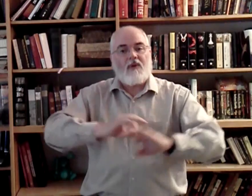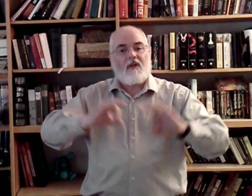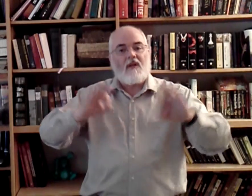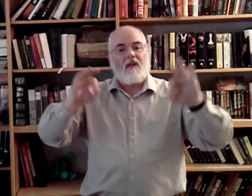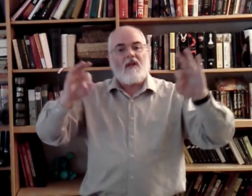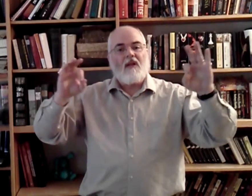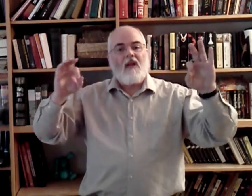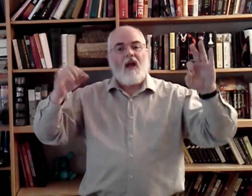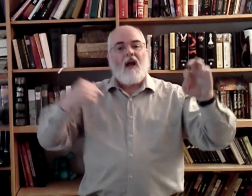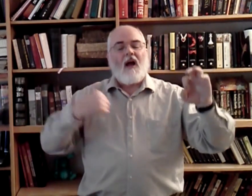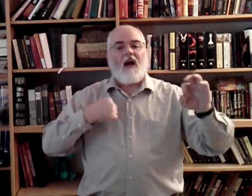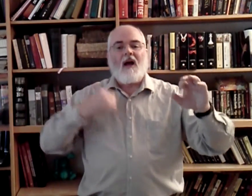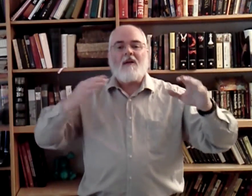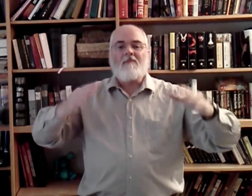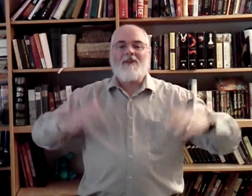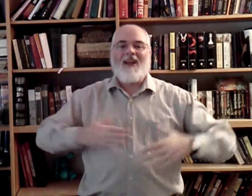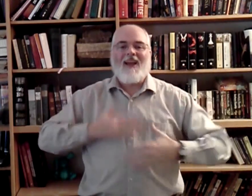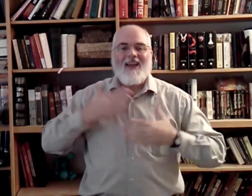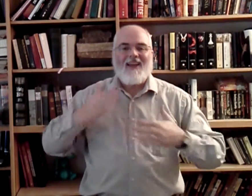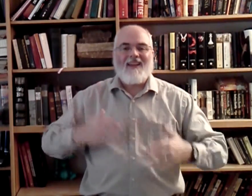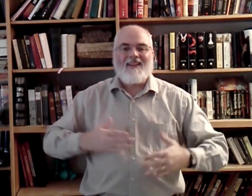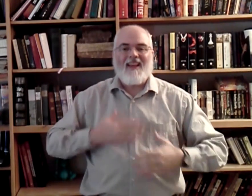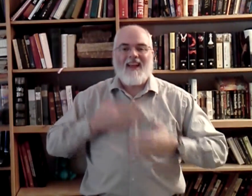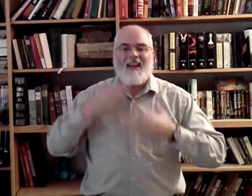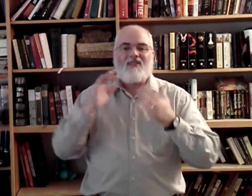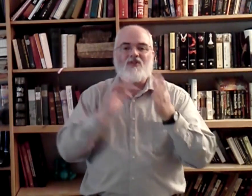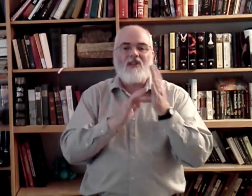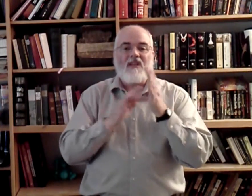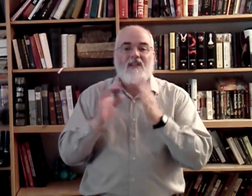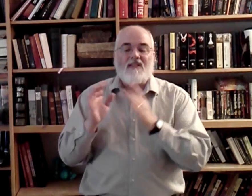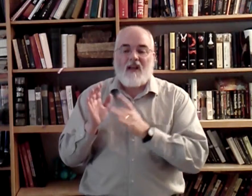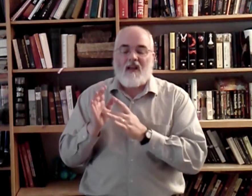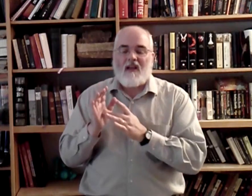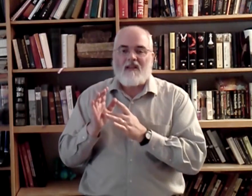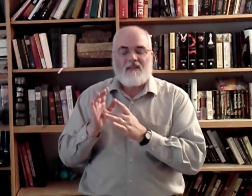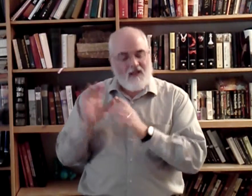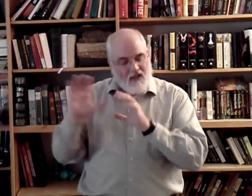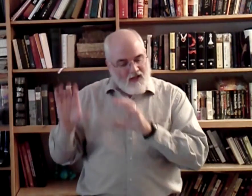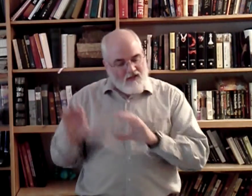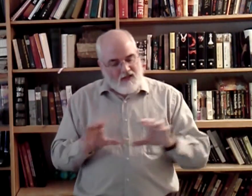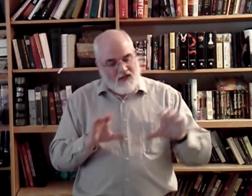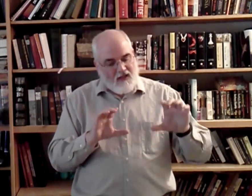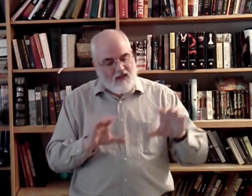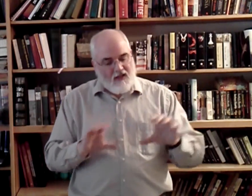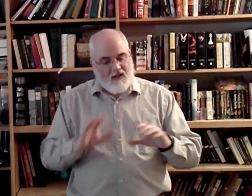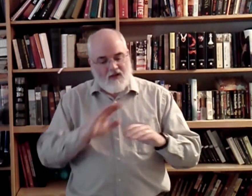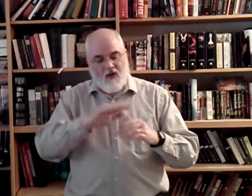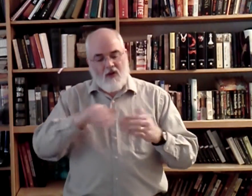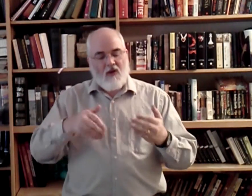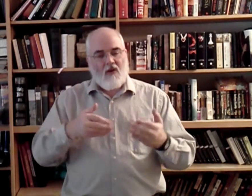free. I'm glad that Jesus did